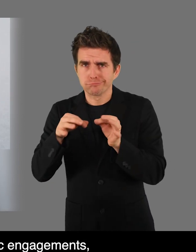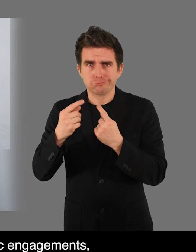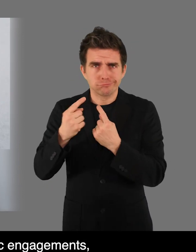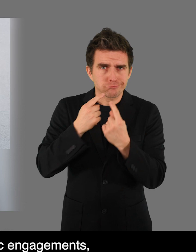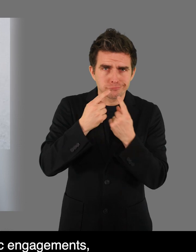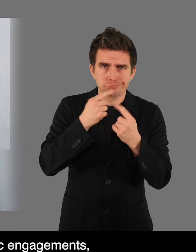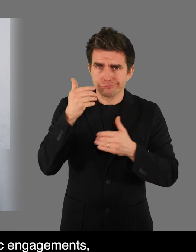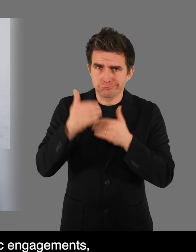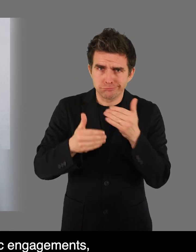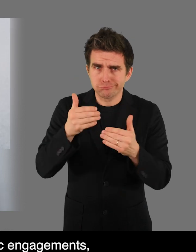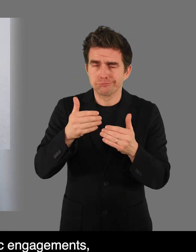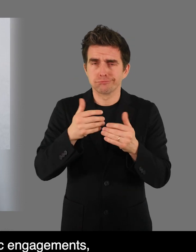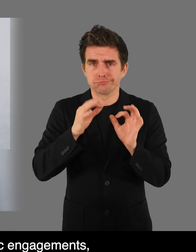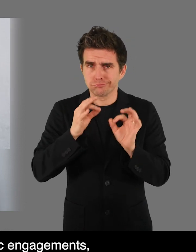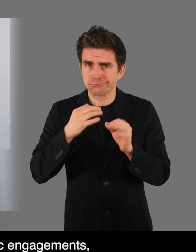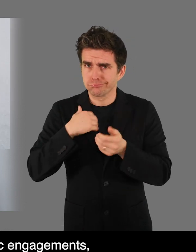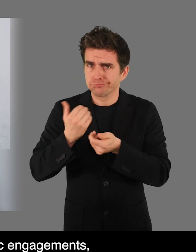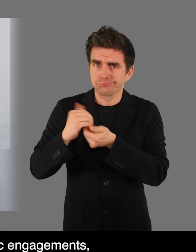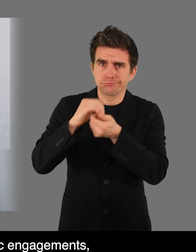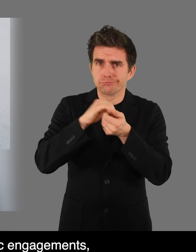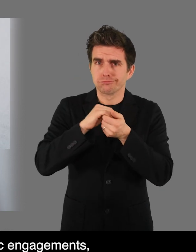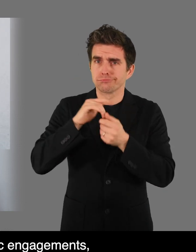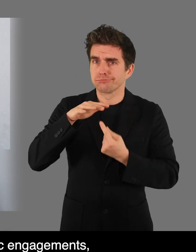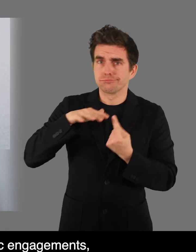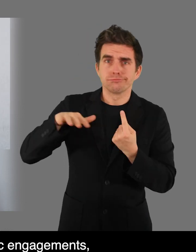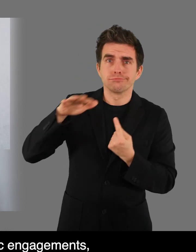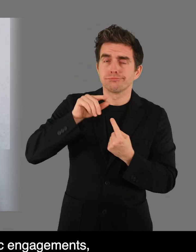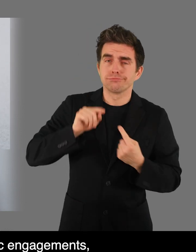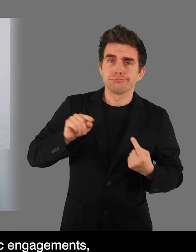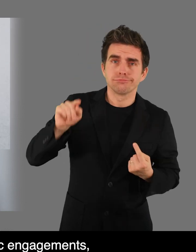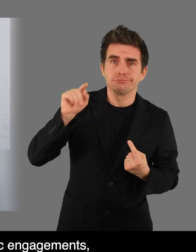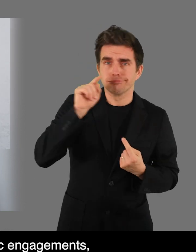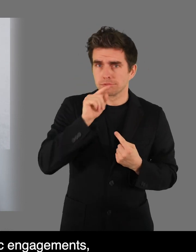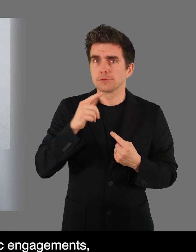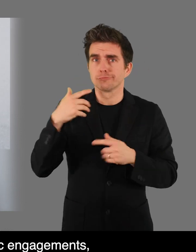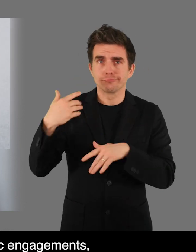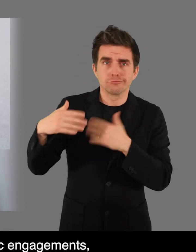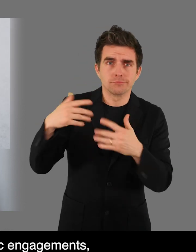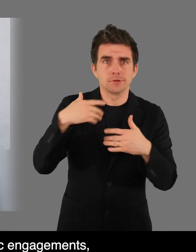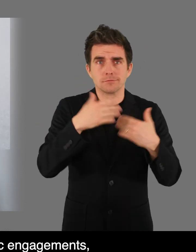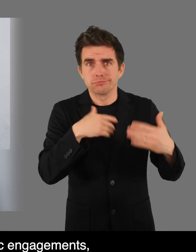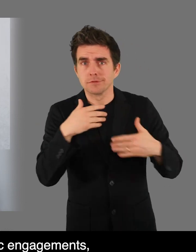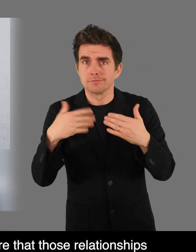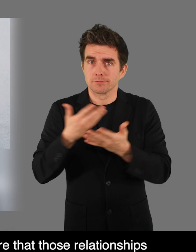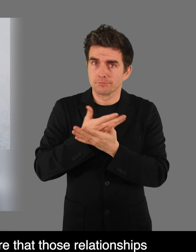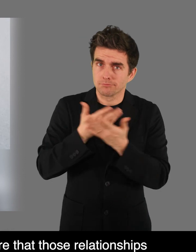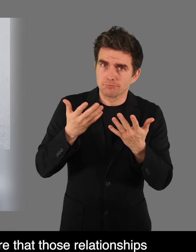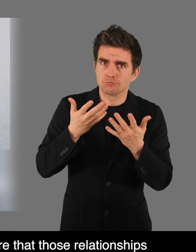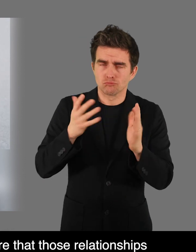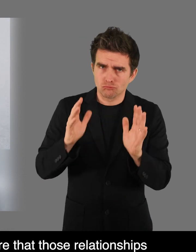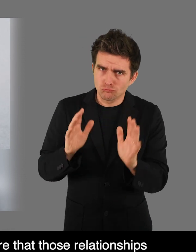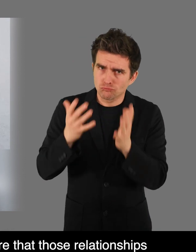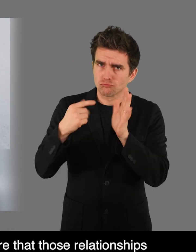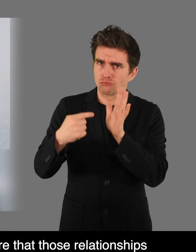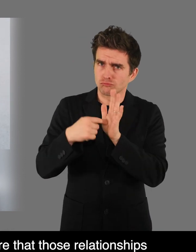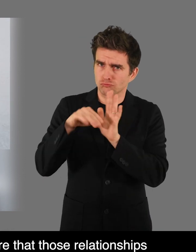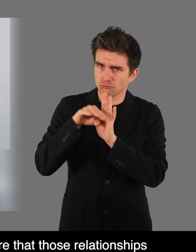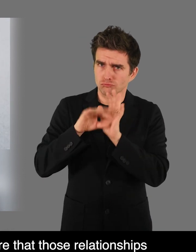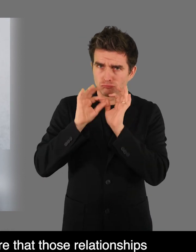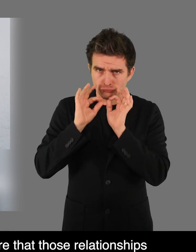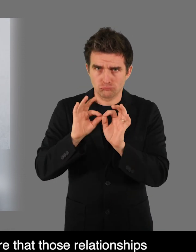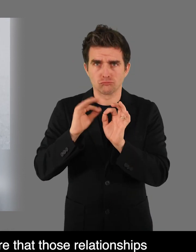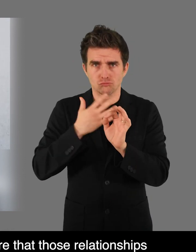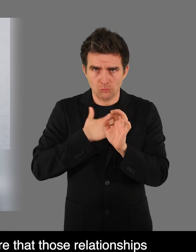strategic engagements, strategic partnerships with sector players who are championing